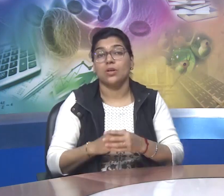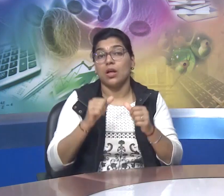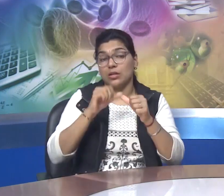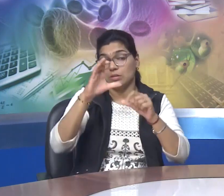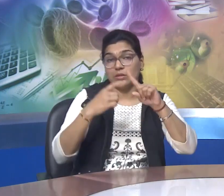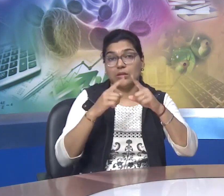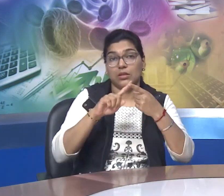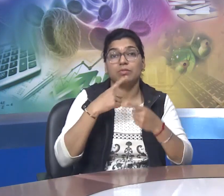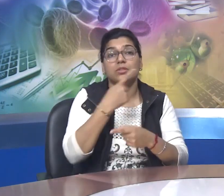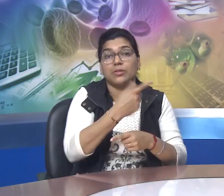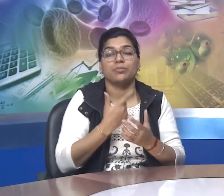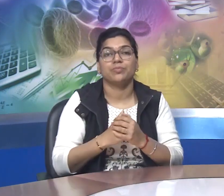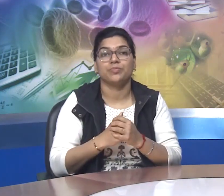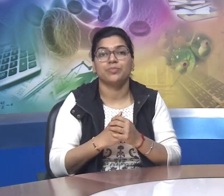Next sentence, the teacher